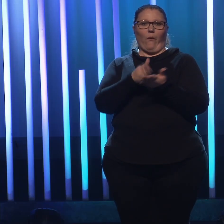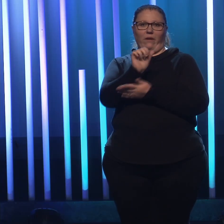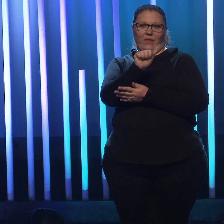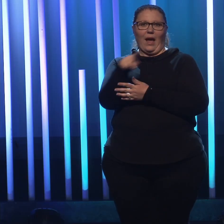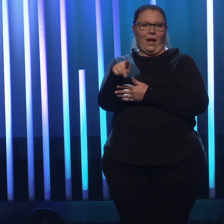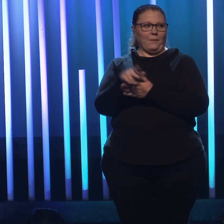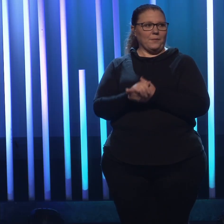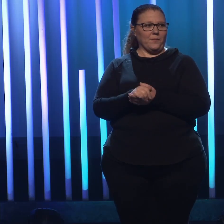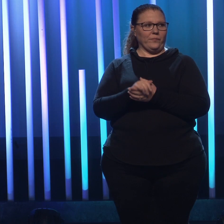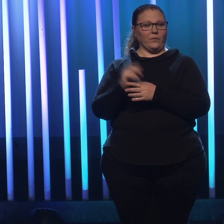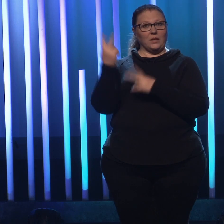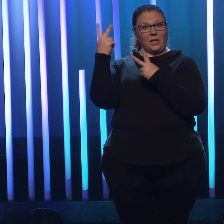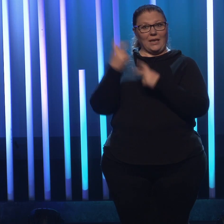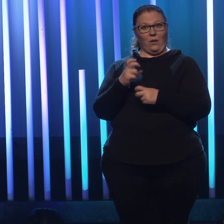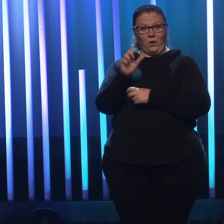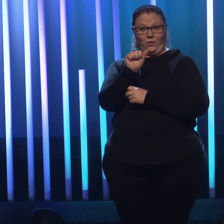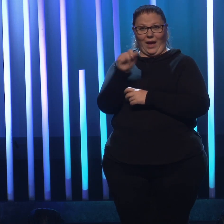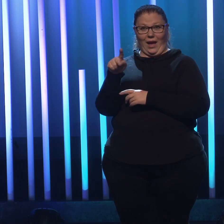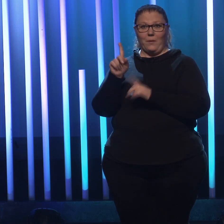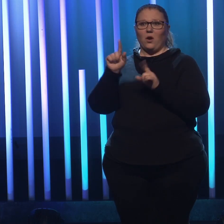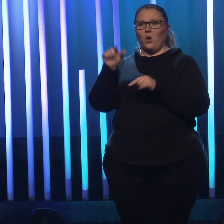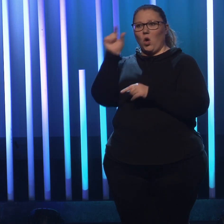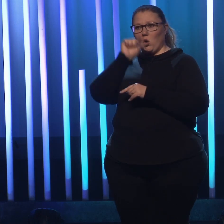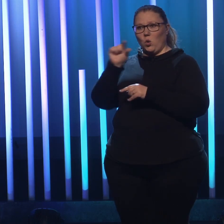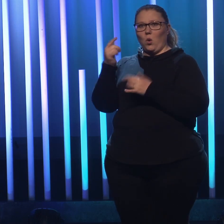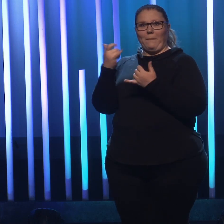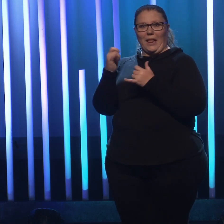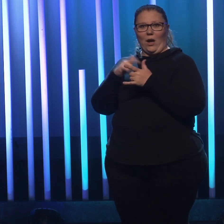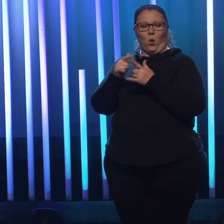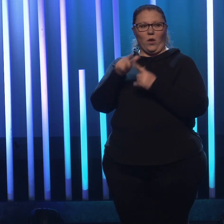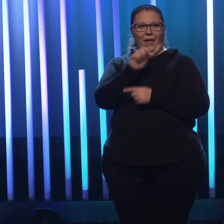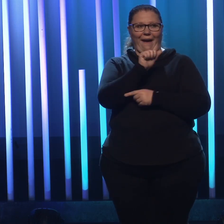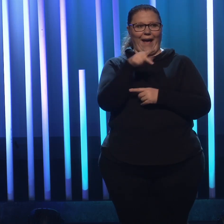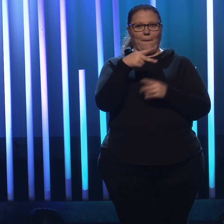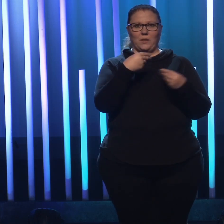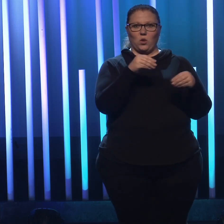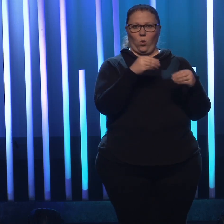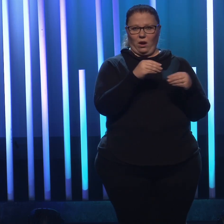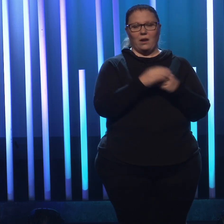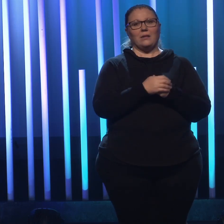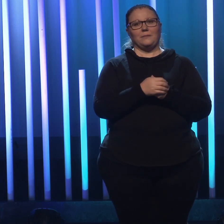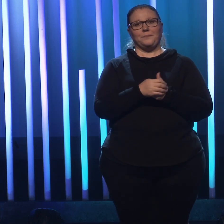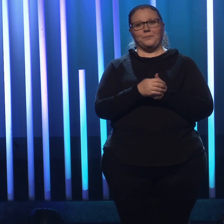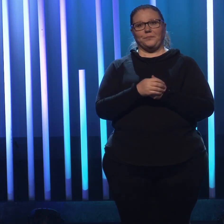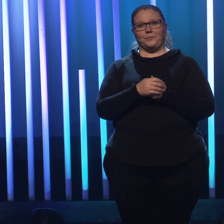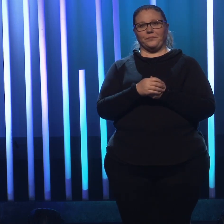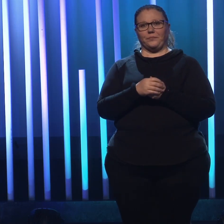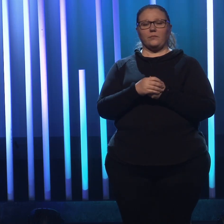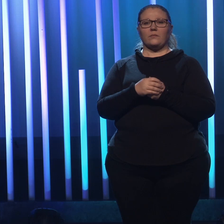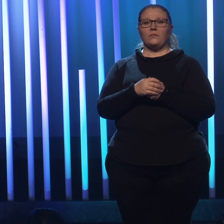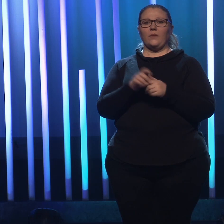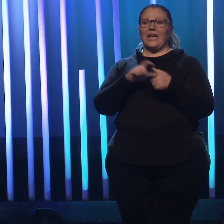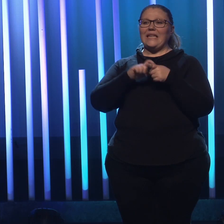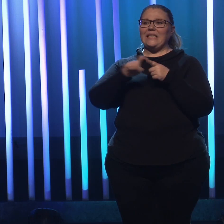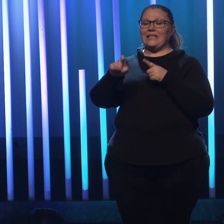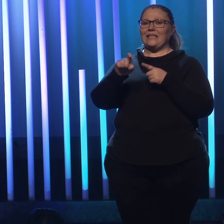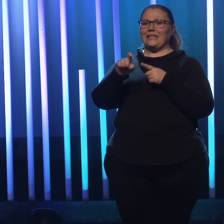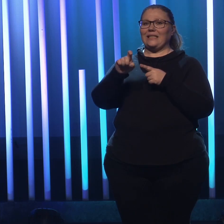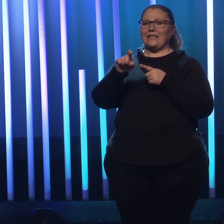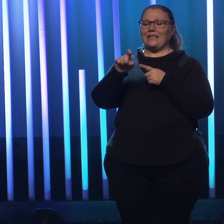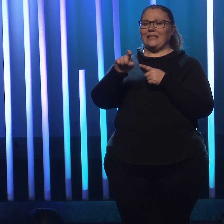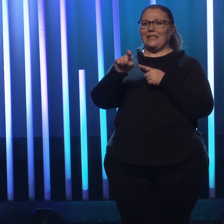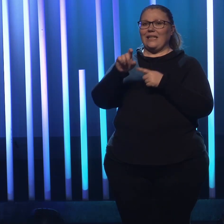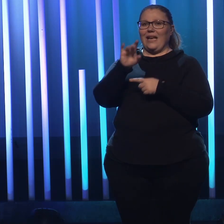in order to download the app, just go to Google Play or the App Store, or you can text to